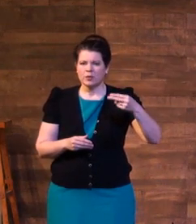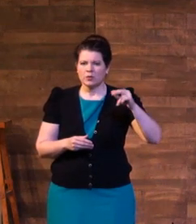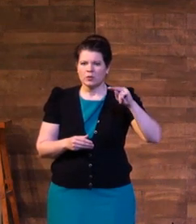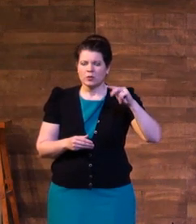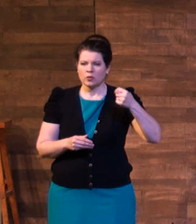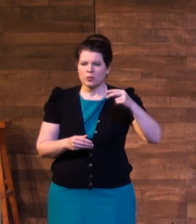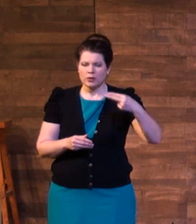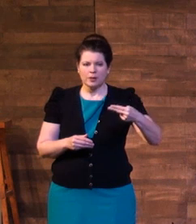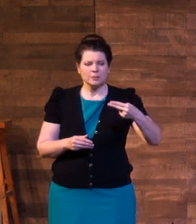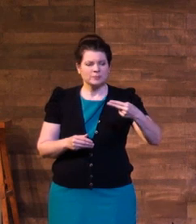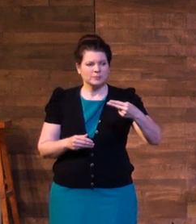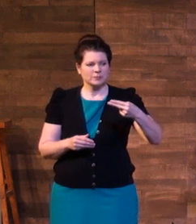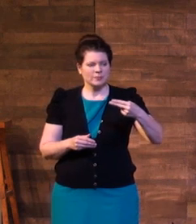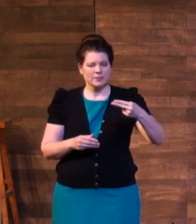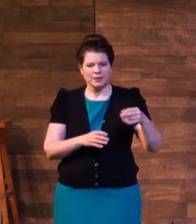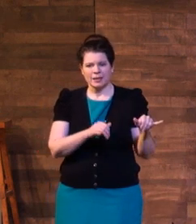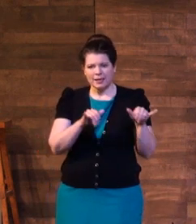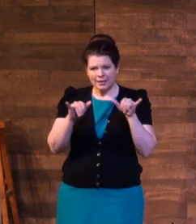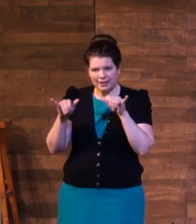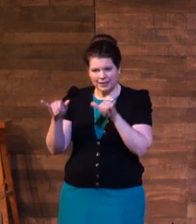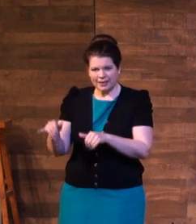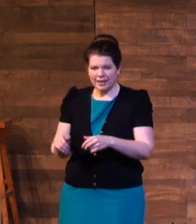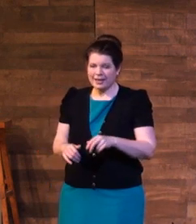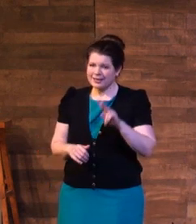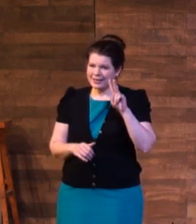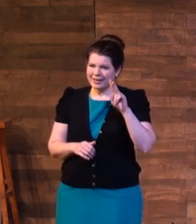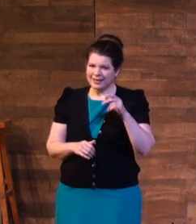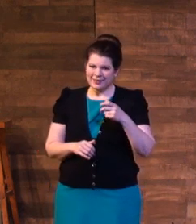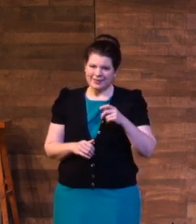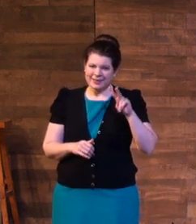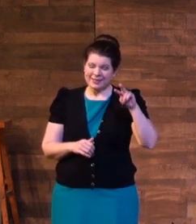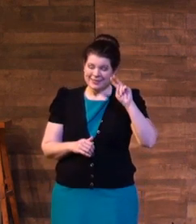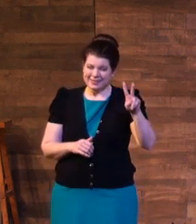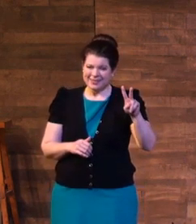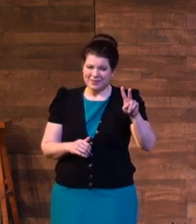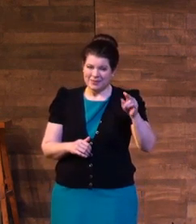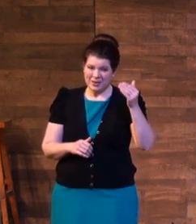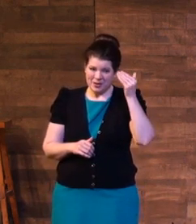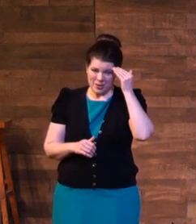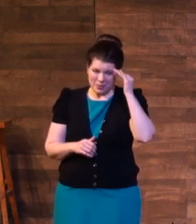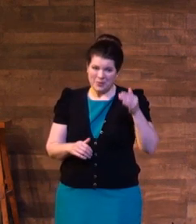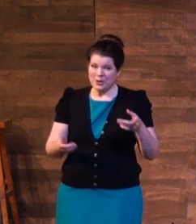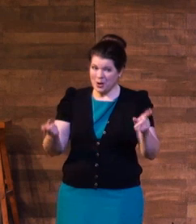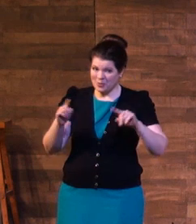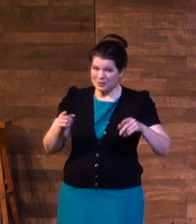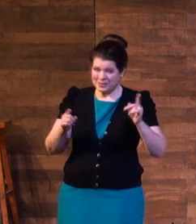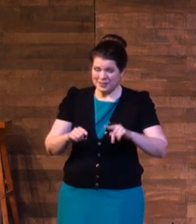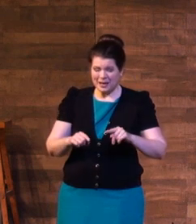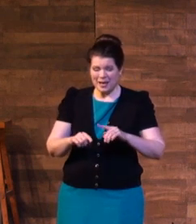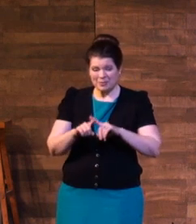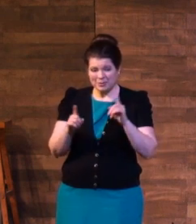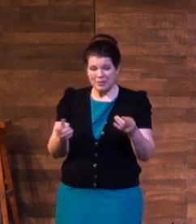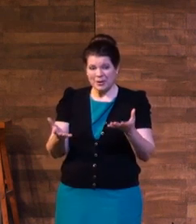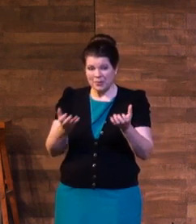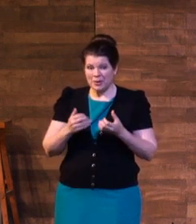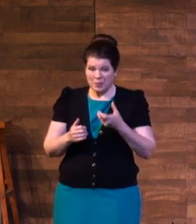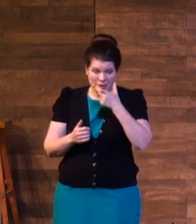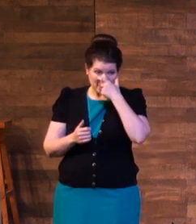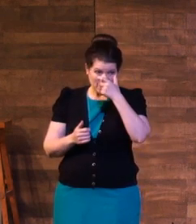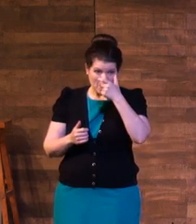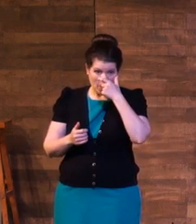how it's going to end, we got to watch the train wreck. We got to dig deep on this one. I didn't want to talk about